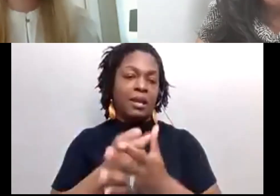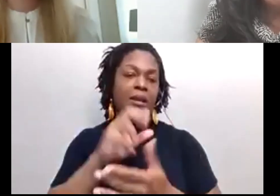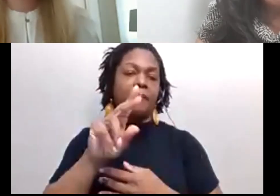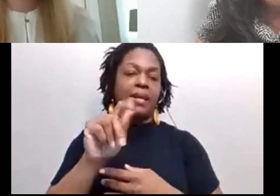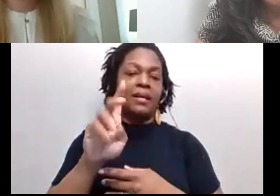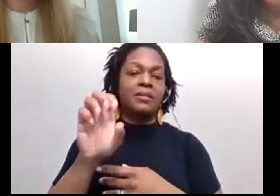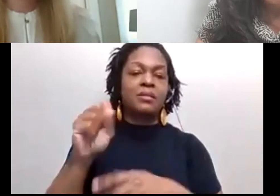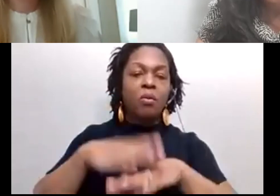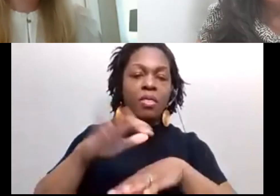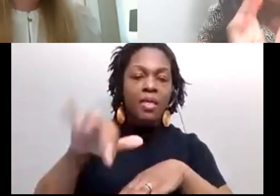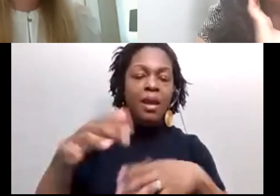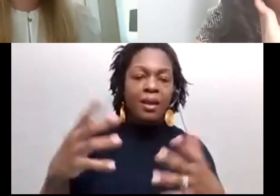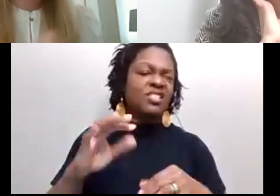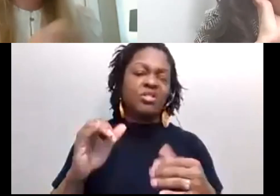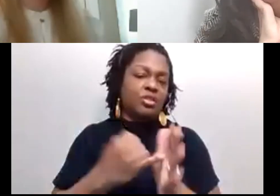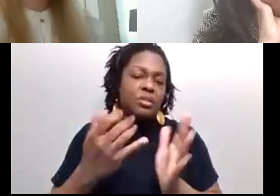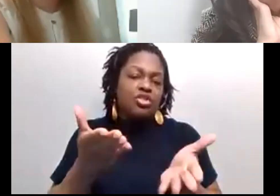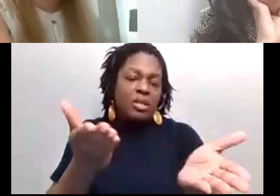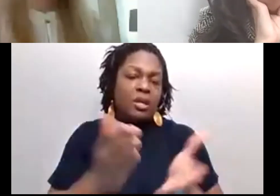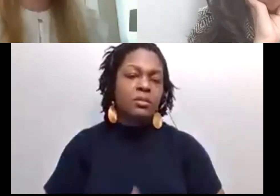But that's totally just a suggestion.